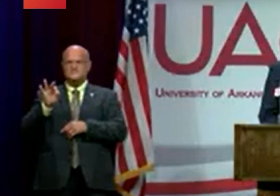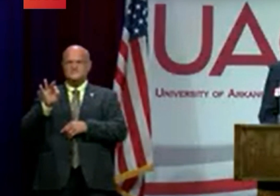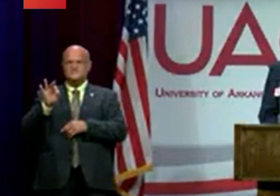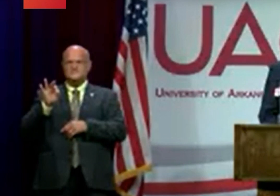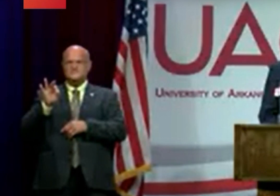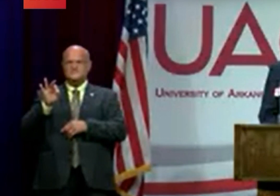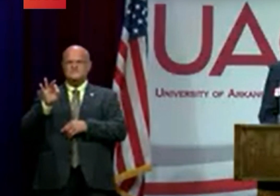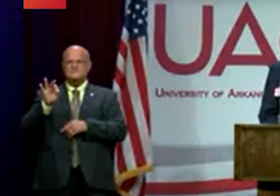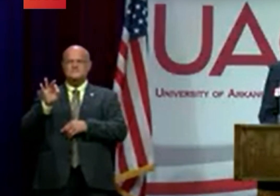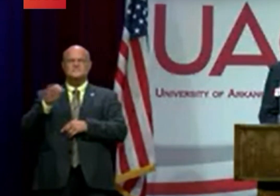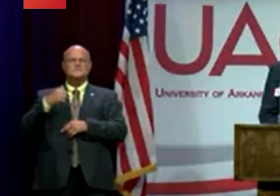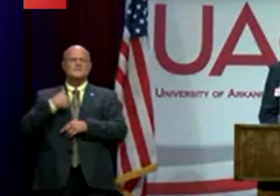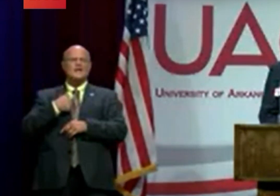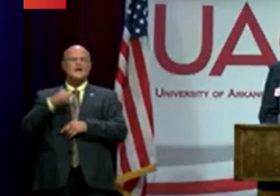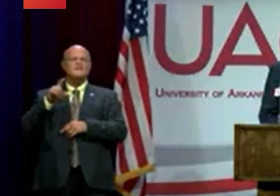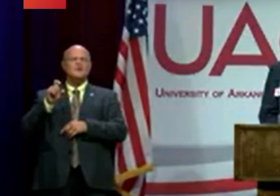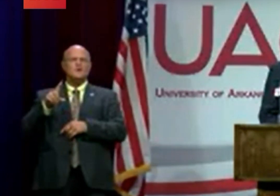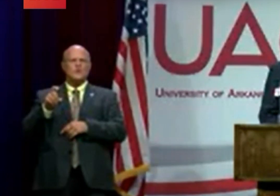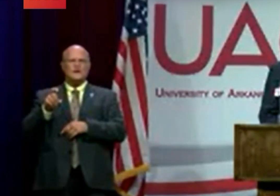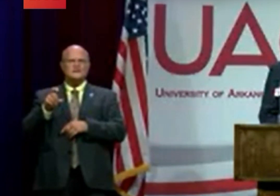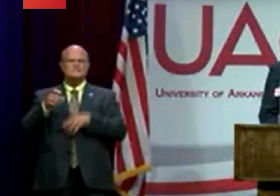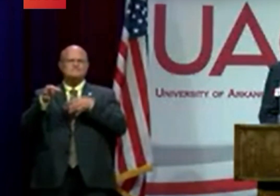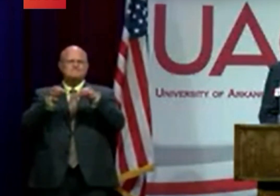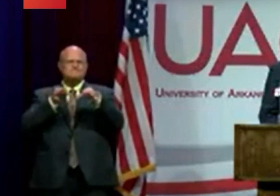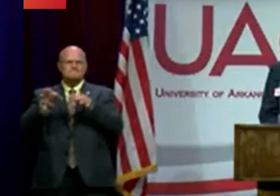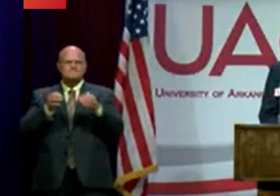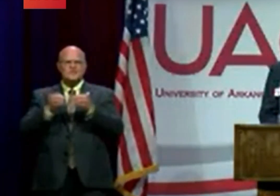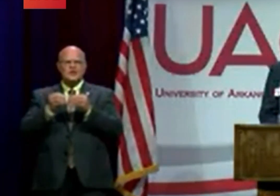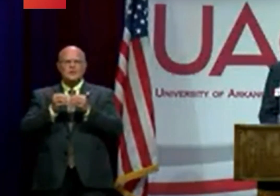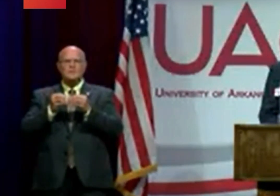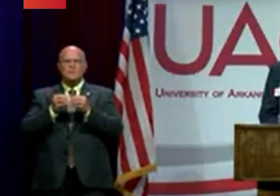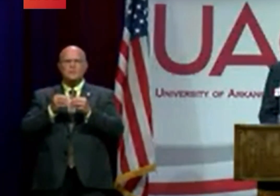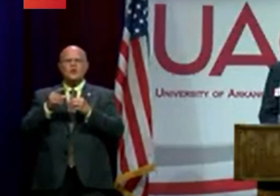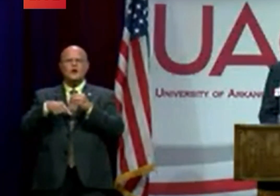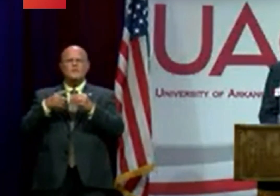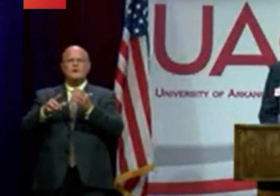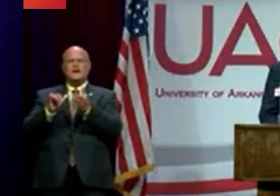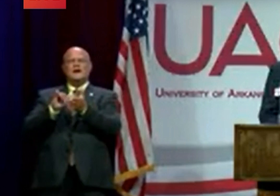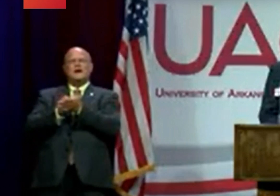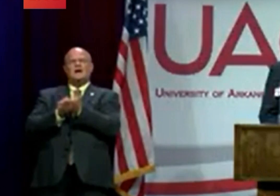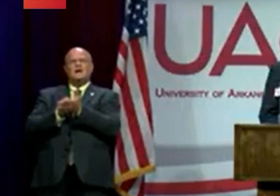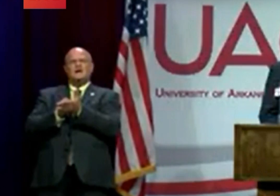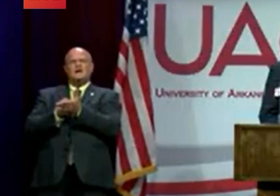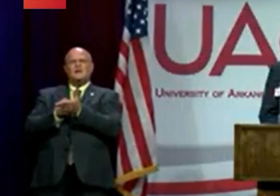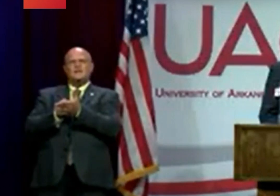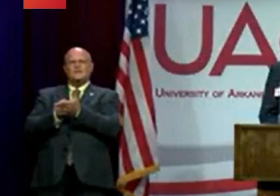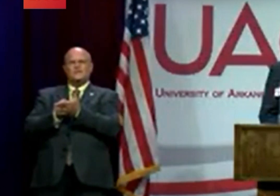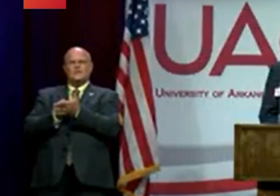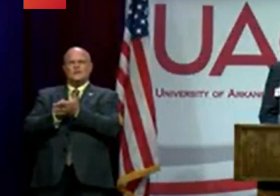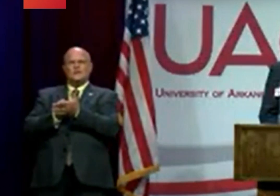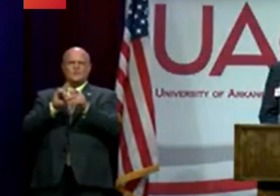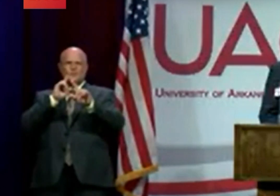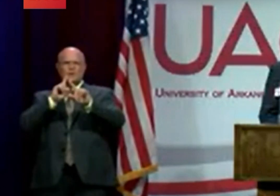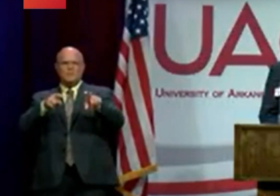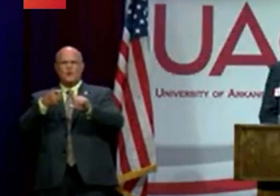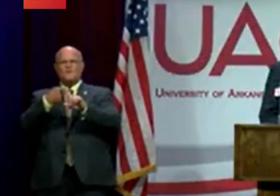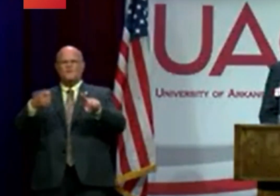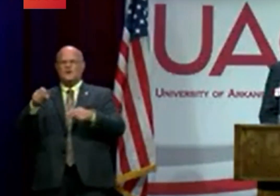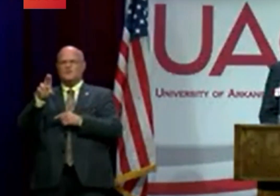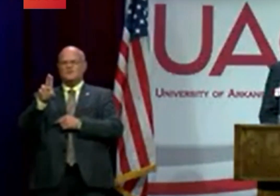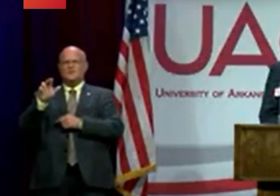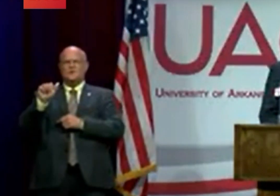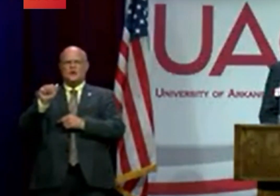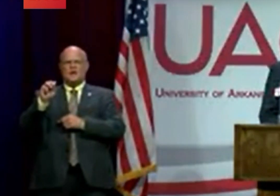Go ahead. I have a question, if you could expand a little bit more on your thoughts on the report from UAMS with